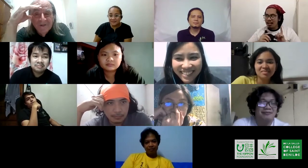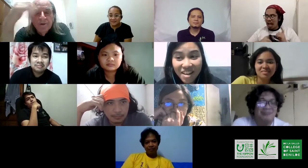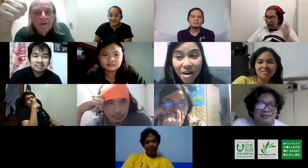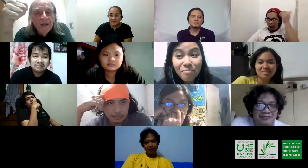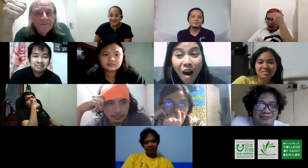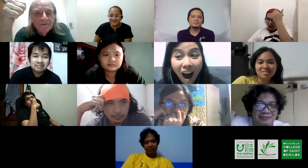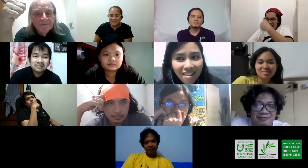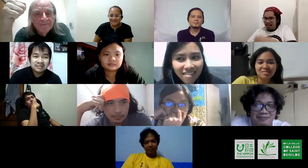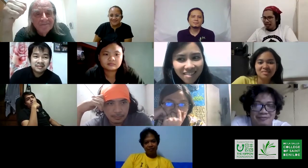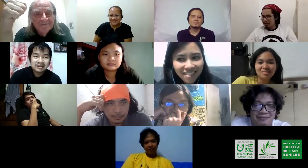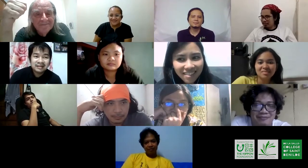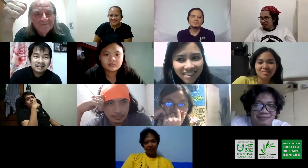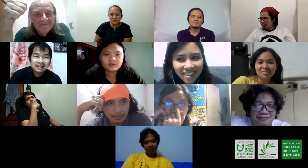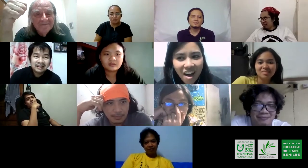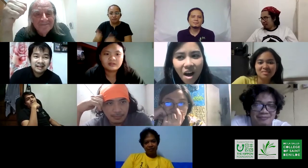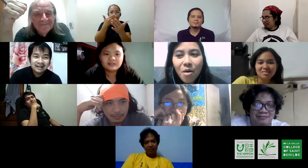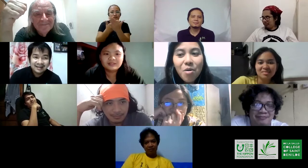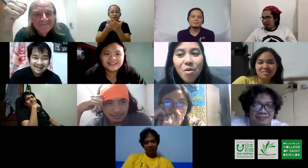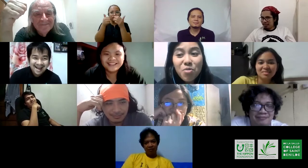good class?